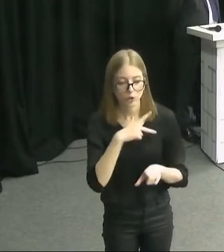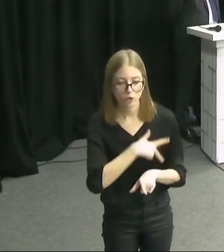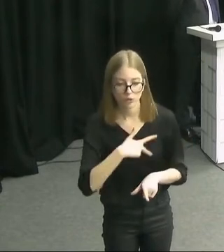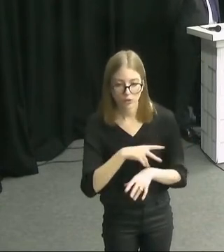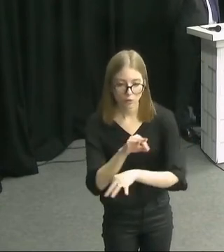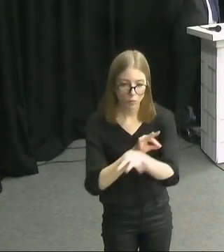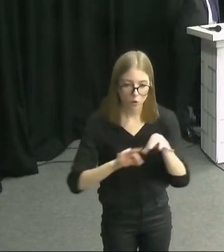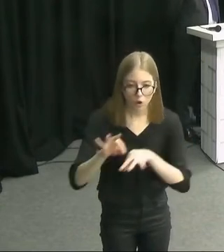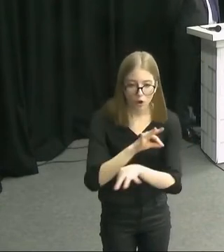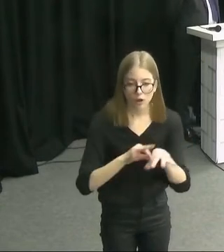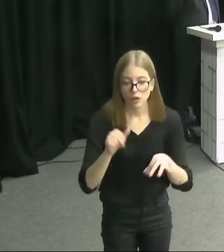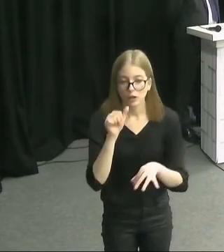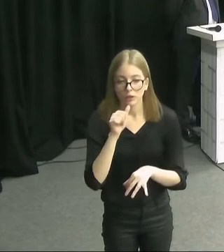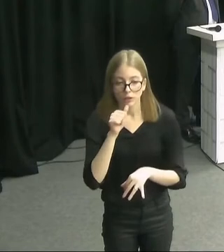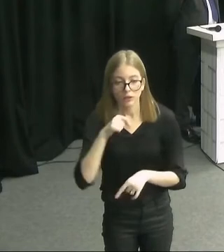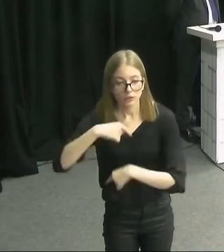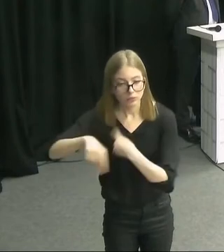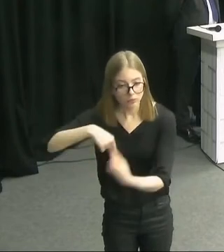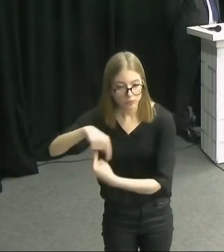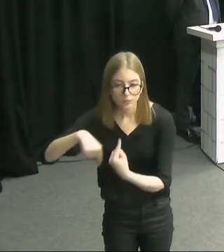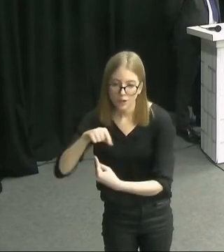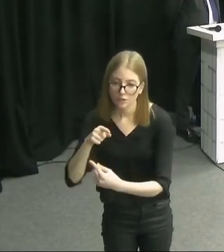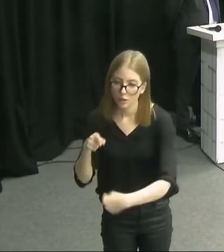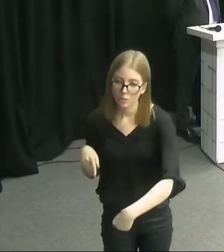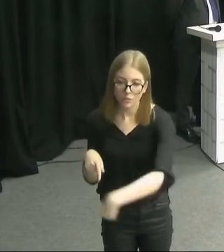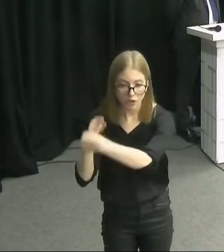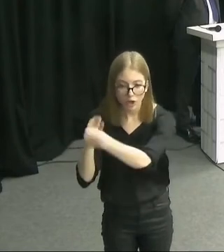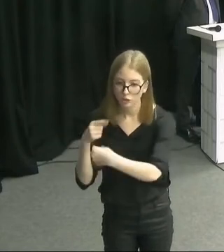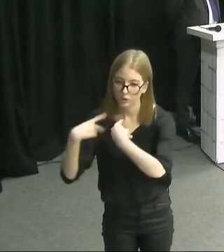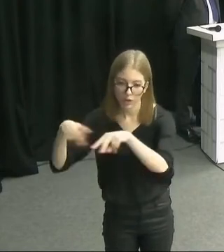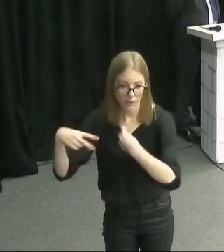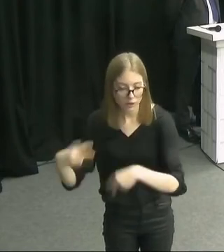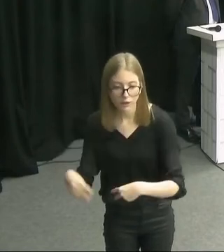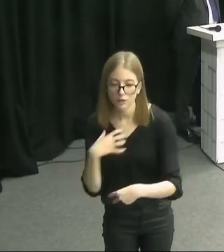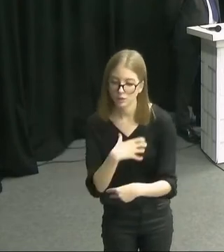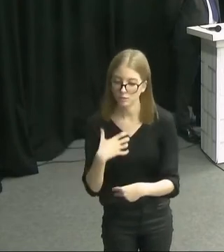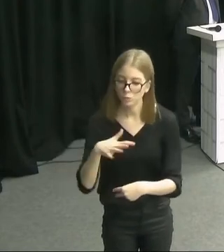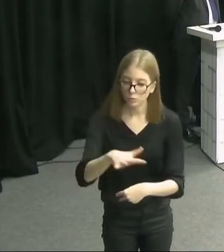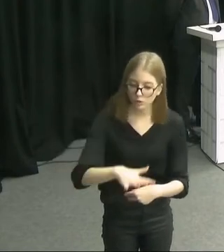negative perspectives of the businesses. Now, another issue.